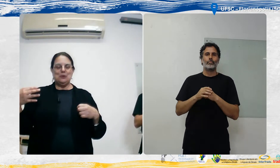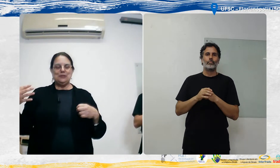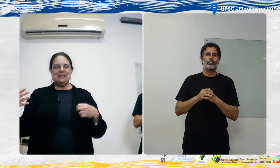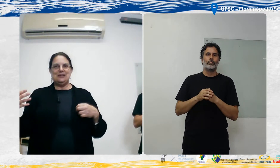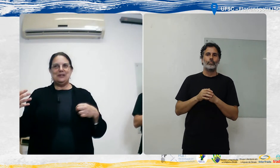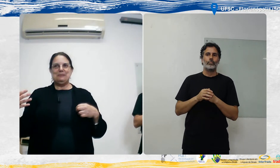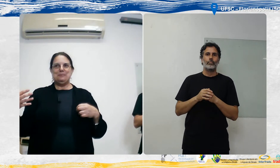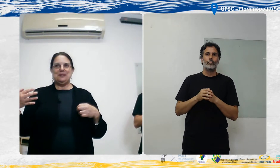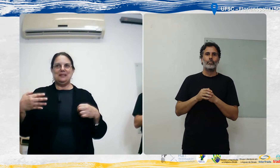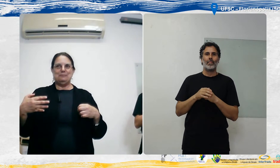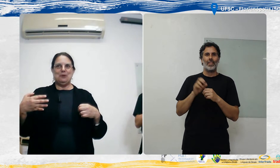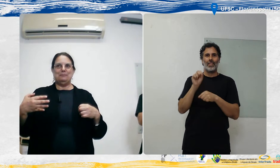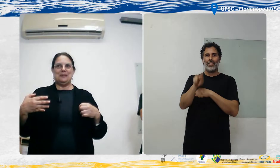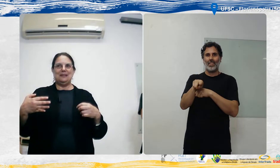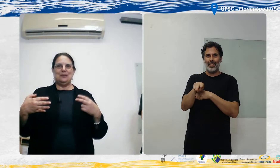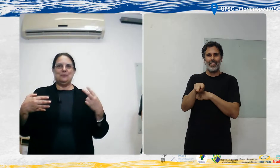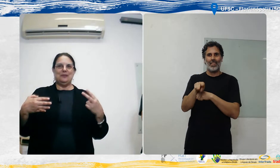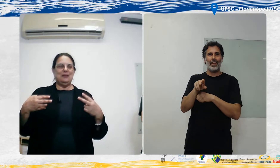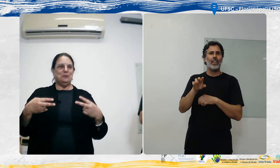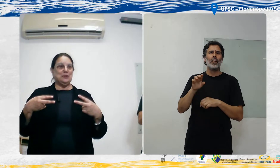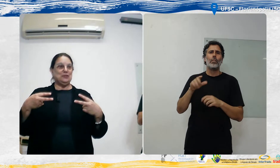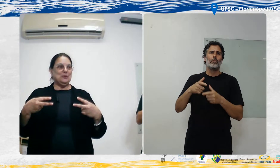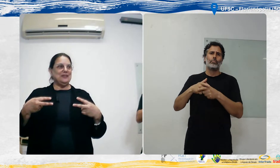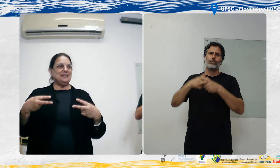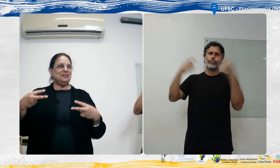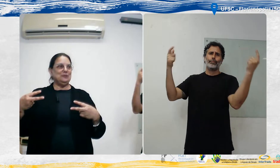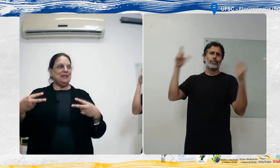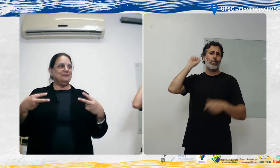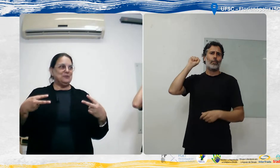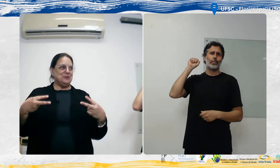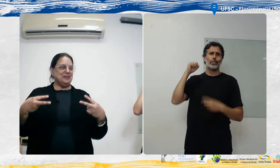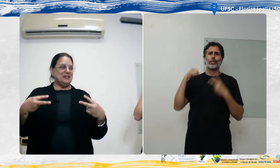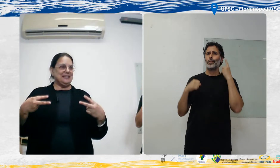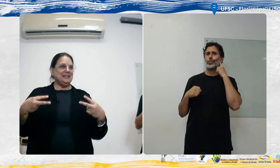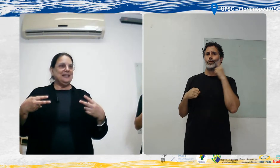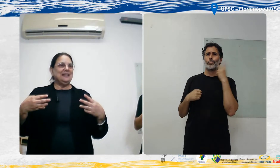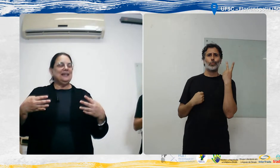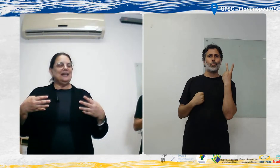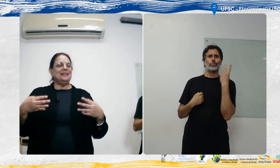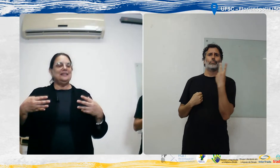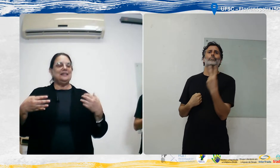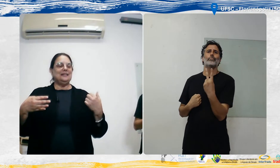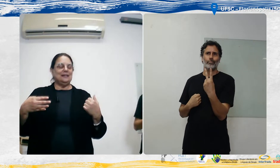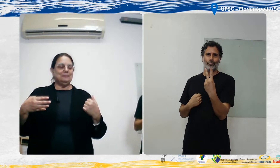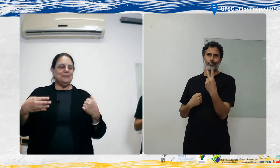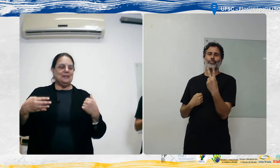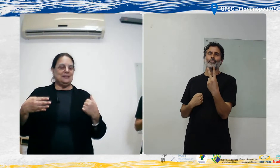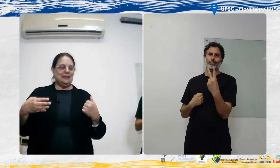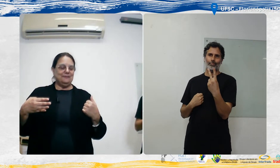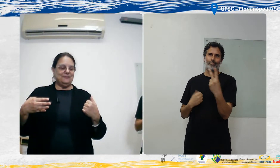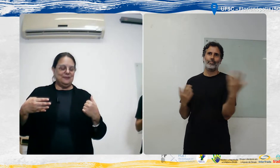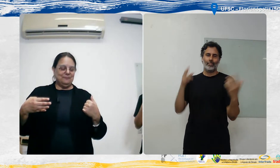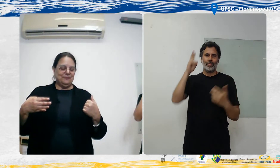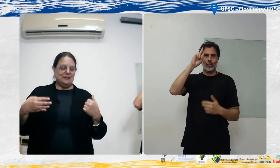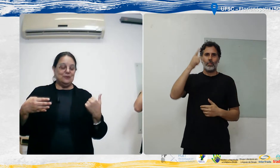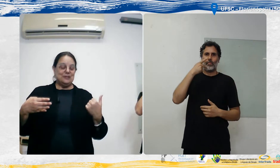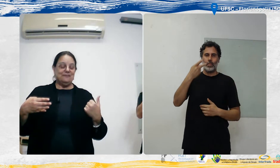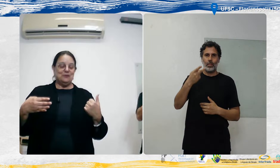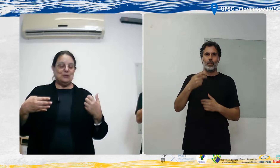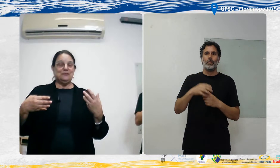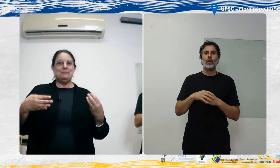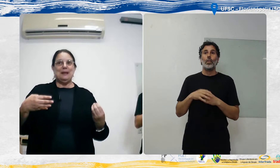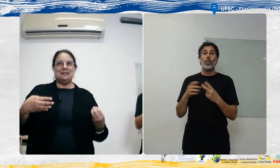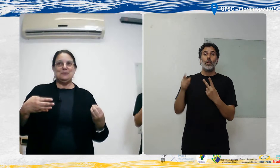mostly hearing people in the department, and there were two of us, two deaf, two hearing, and then the other